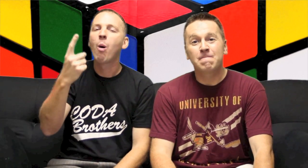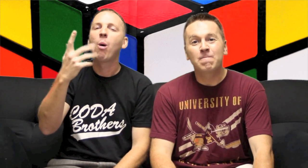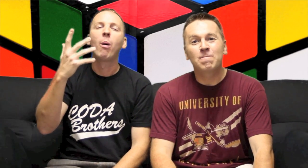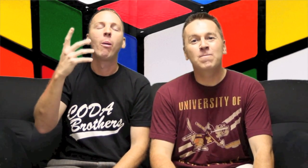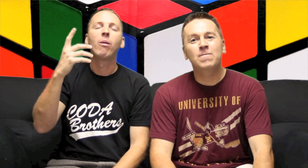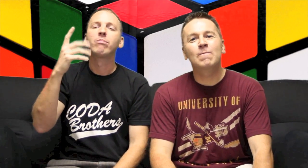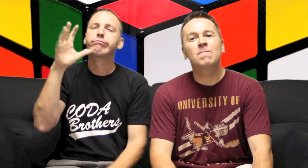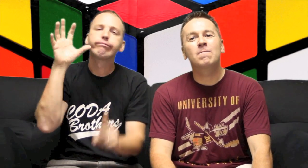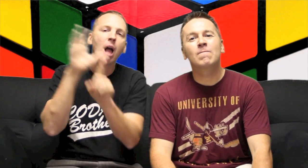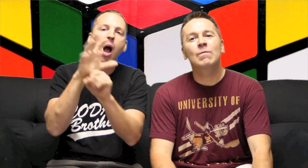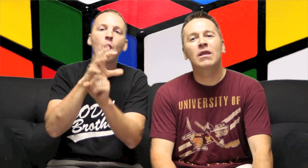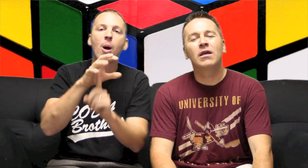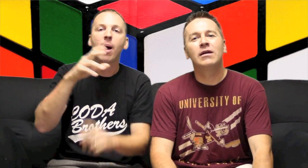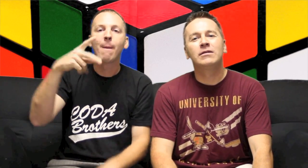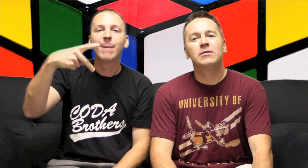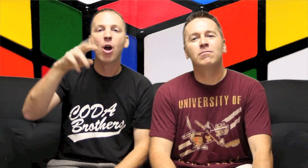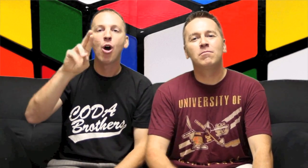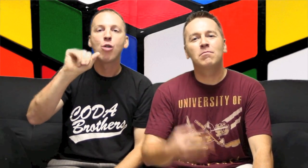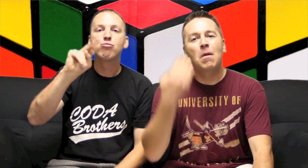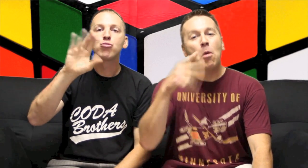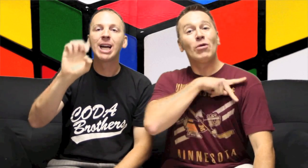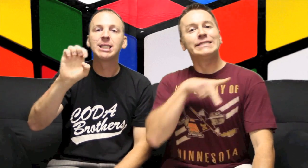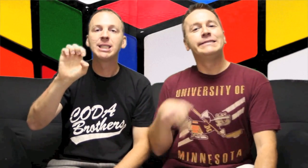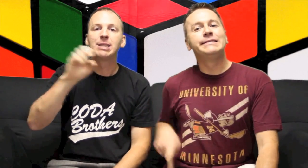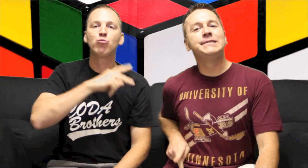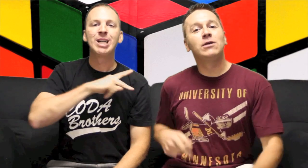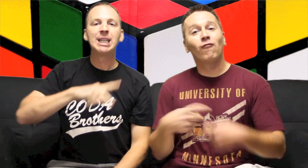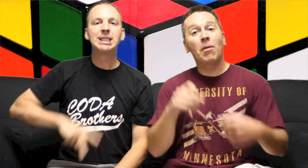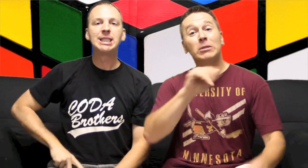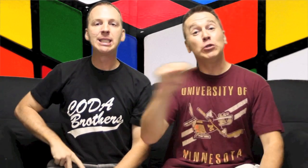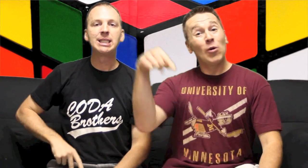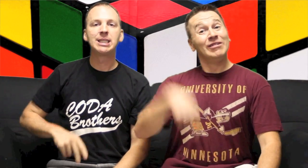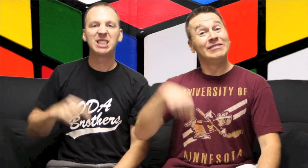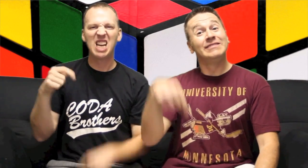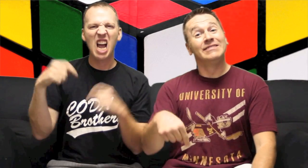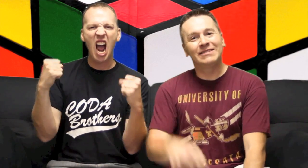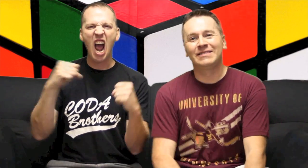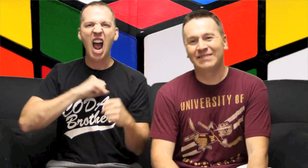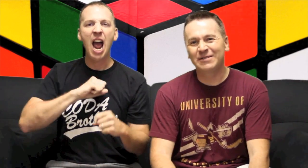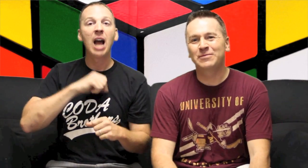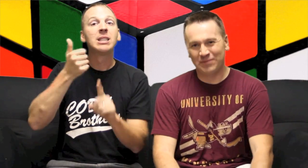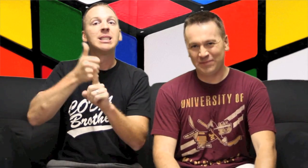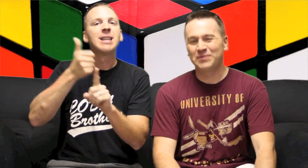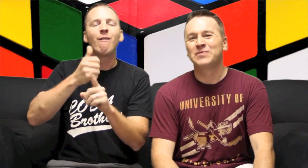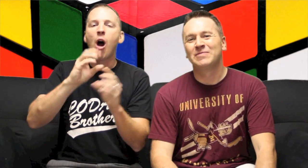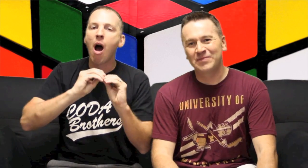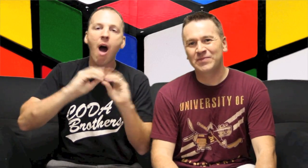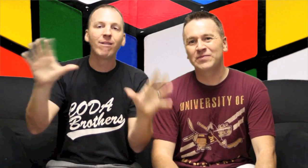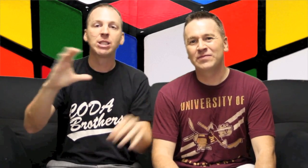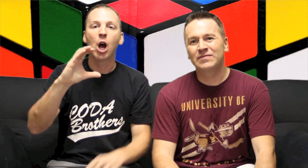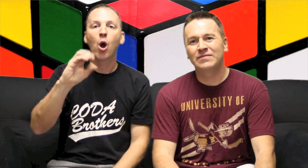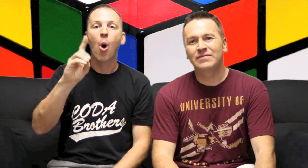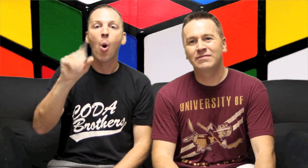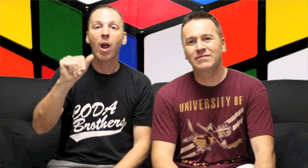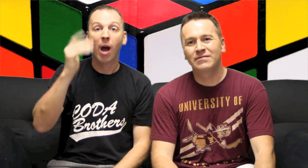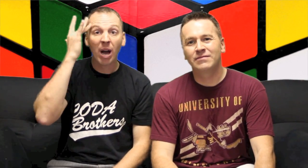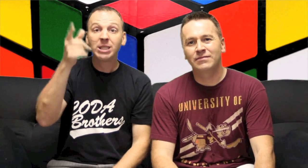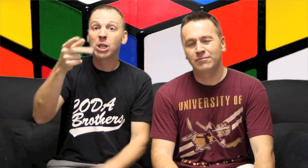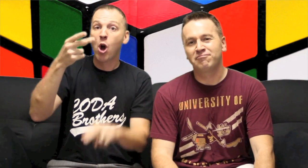radio, for us CODAs. It was really popular. It was Prince. Yes, here from in Minnesota. And he was obviously a CODA